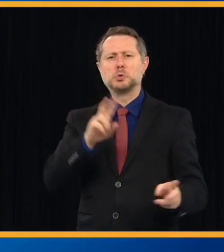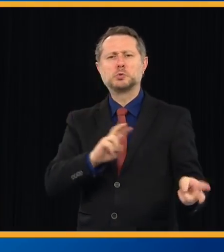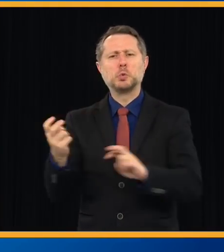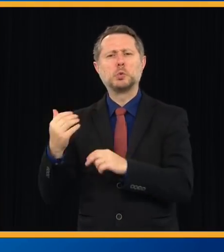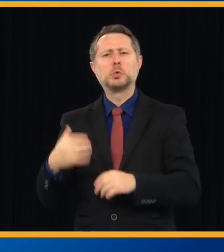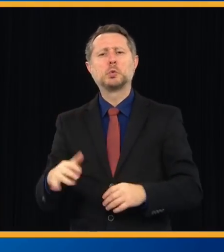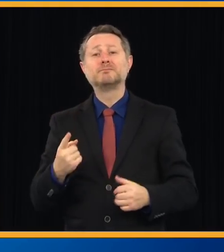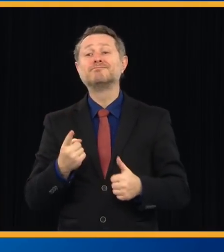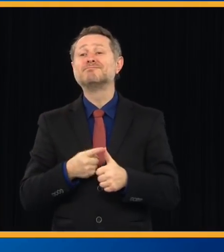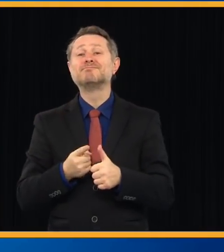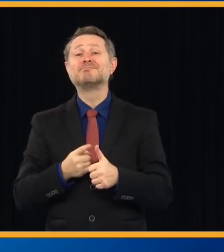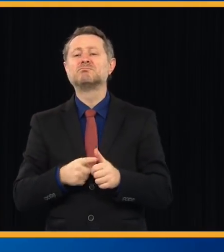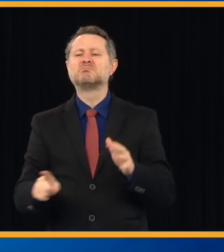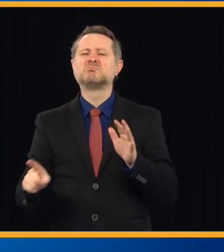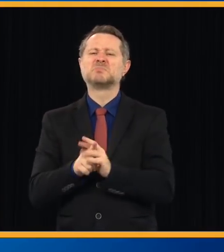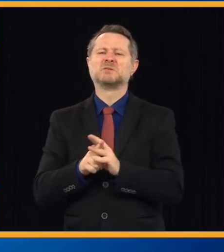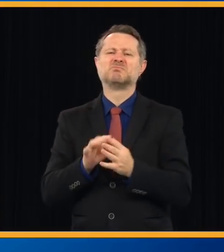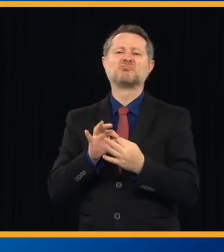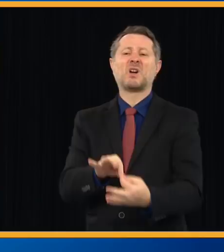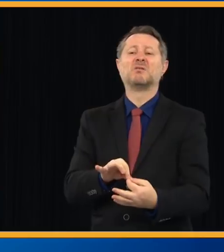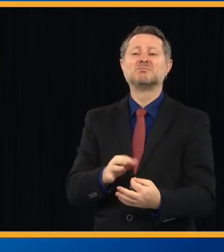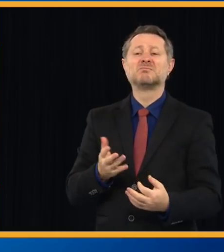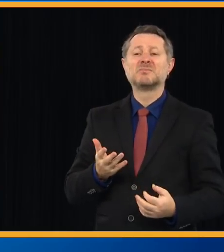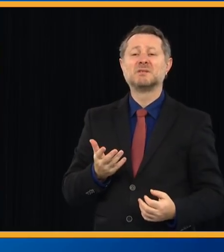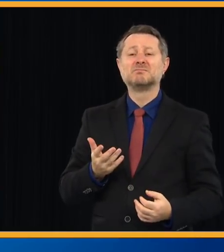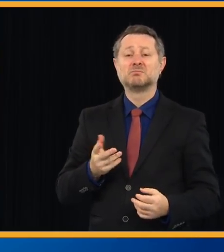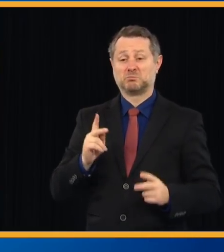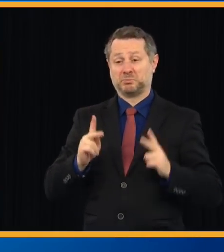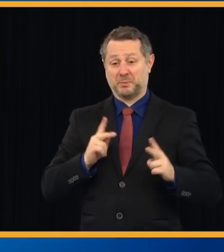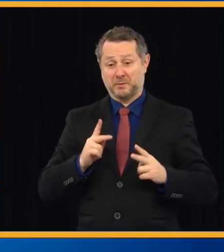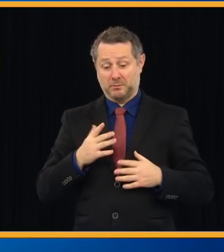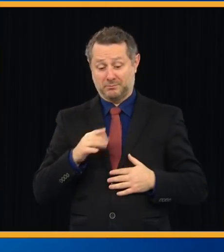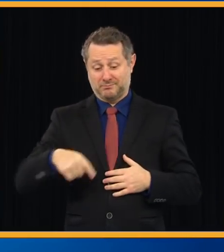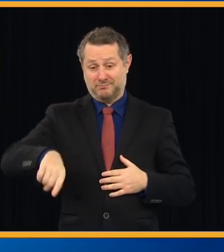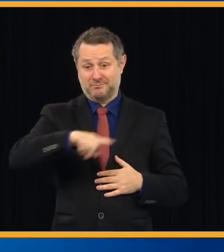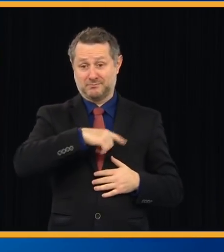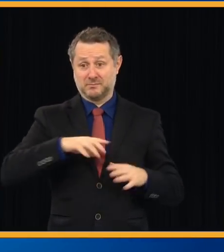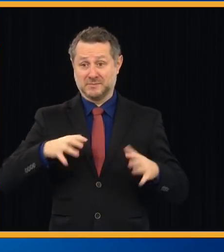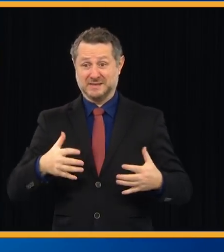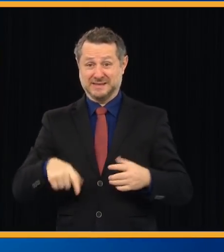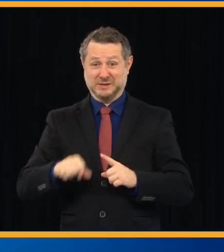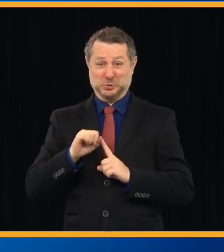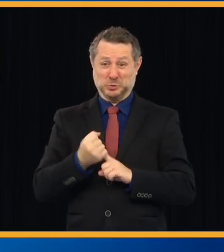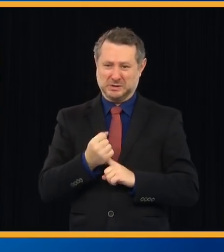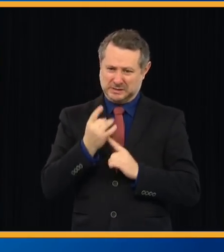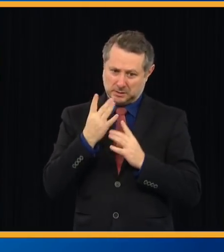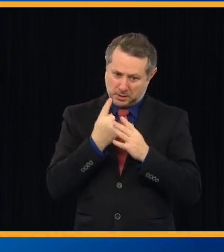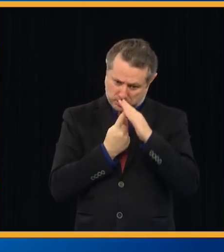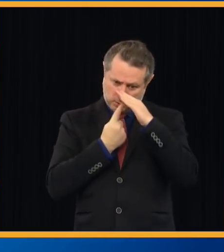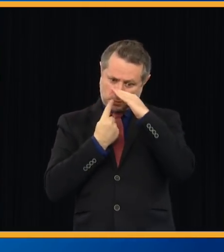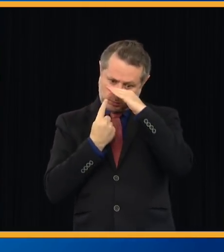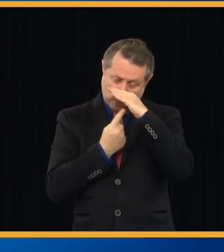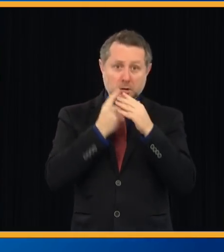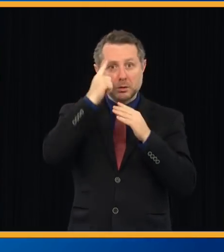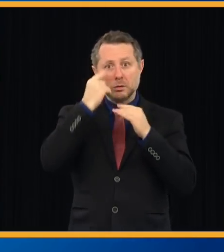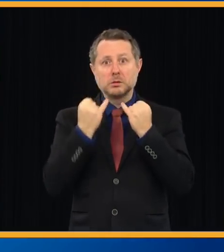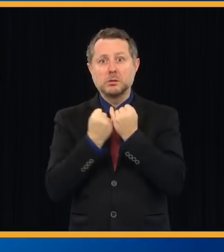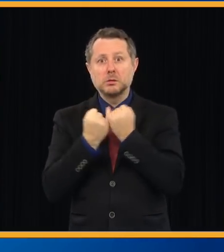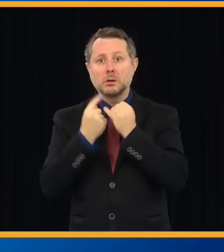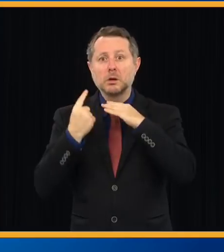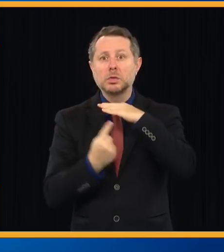is when you have people who are put in this situation immediately with